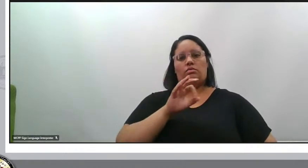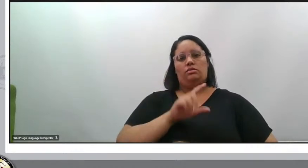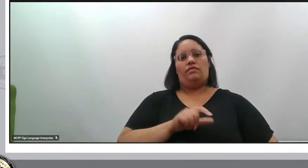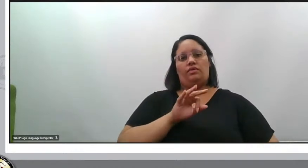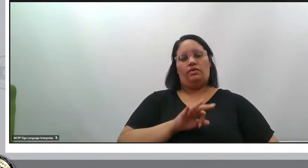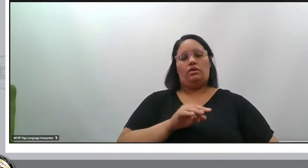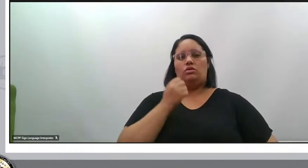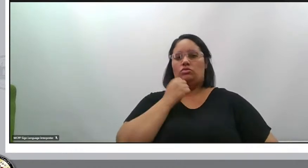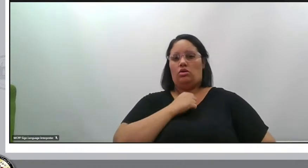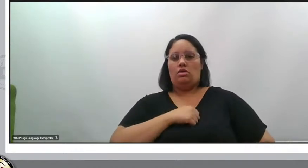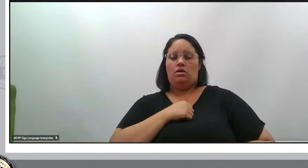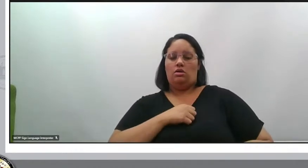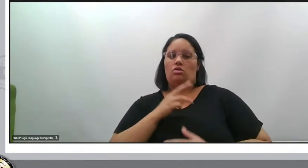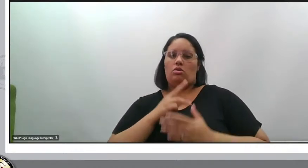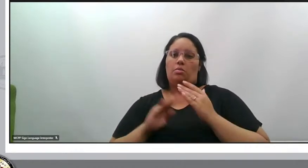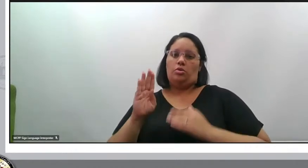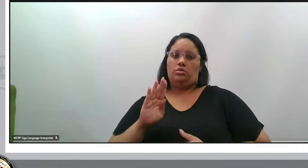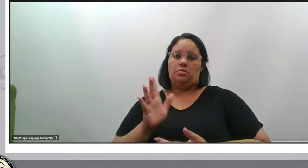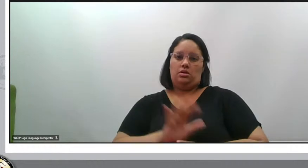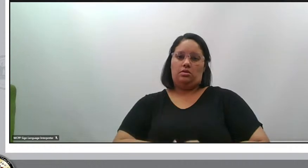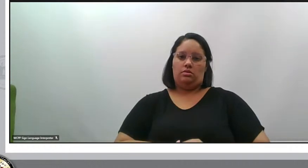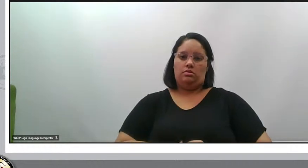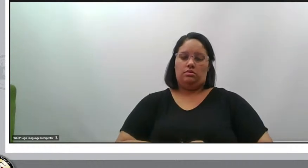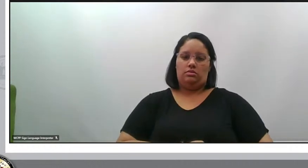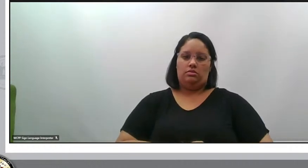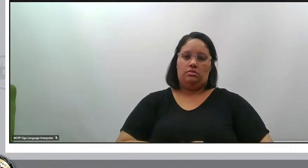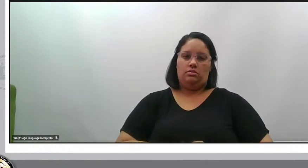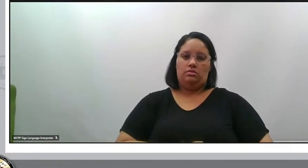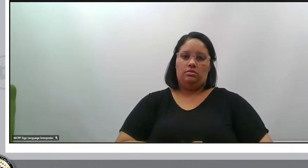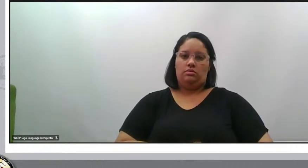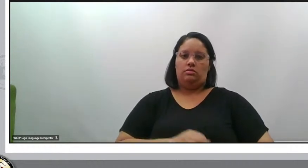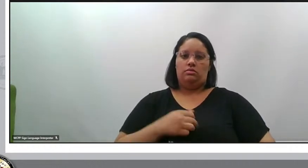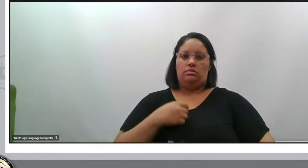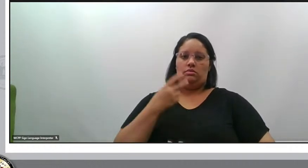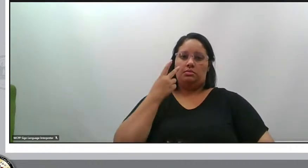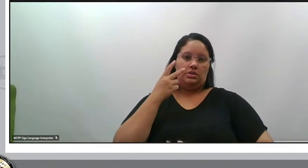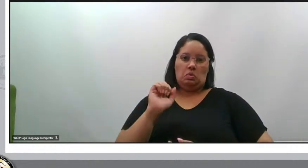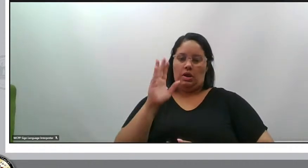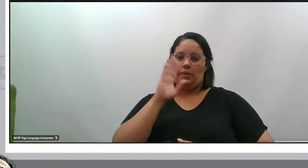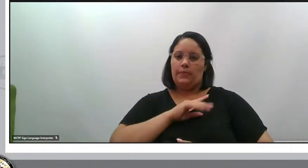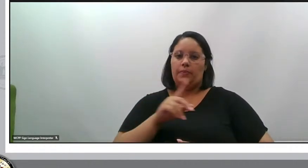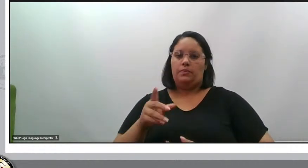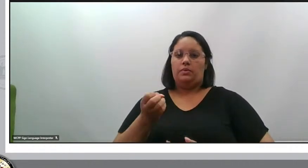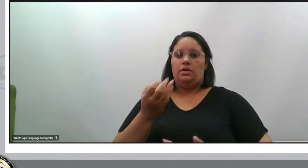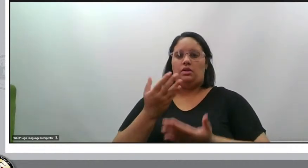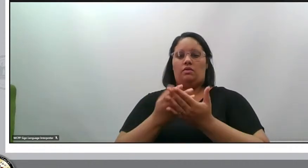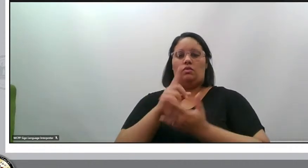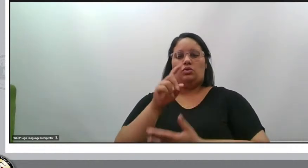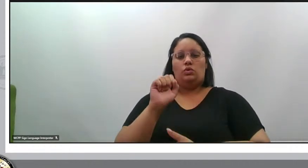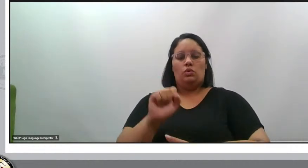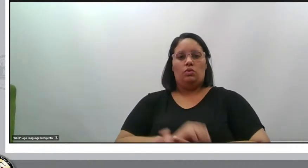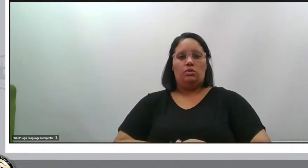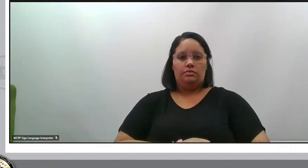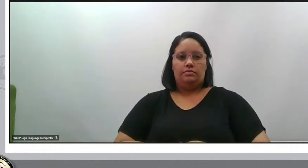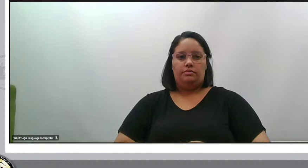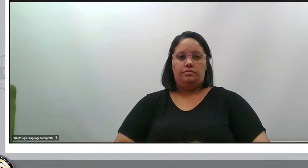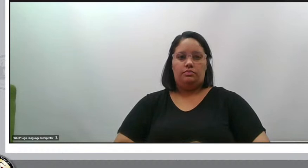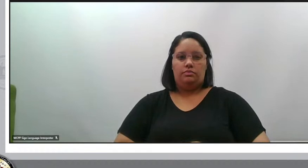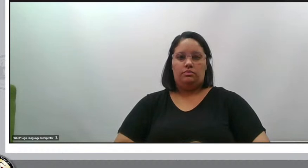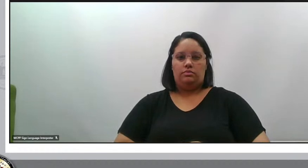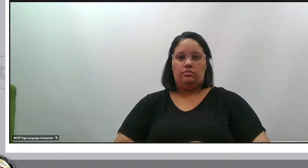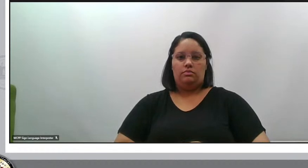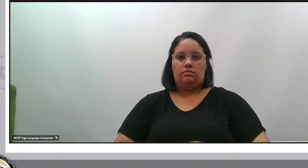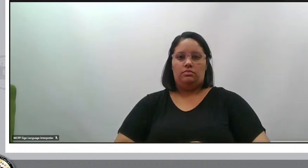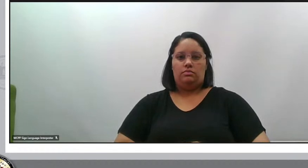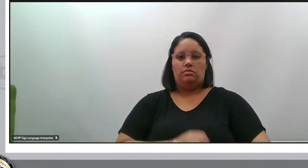Oh, my apologies, Honourable Bosman, I didn't see your hand. Let me take your questions before I hand over. Thank you, Chairperson. Sorry, I sneaked it in there